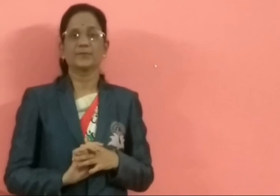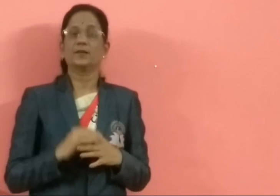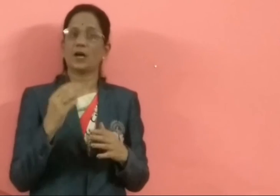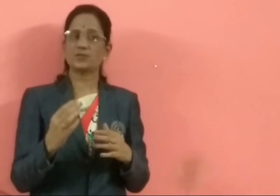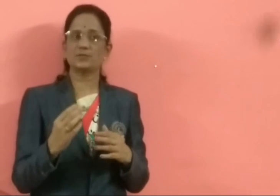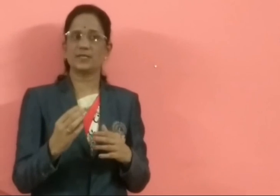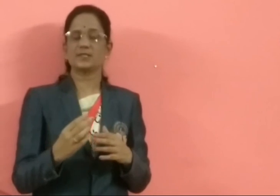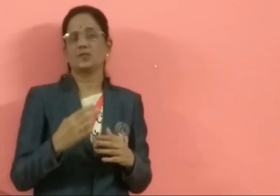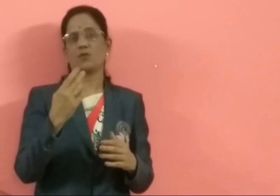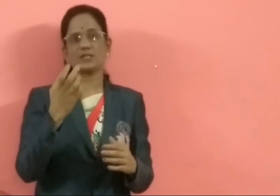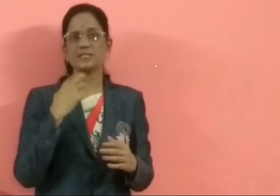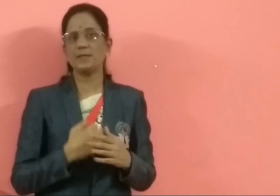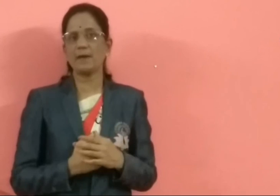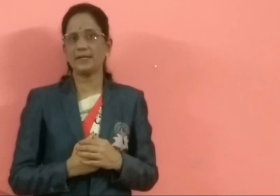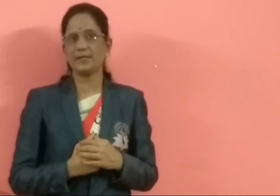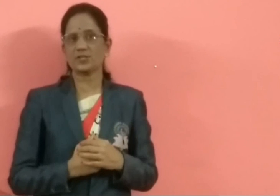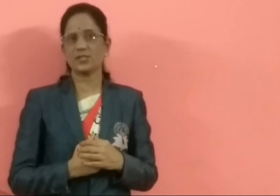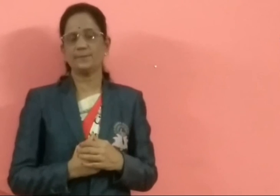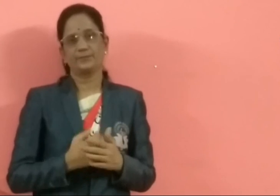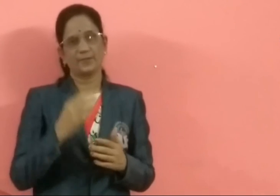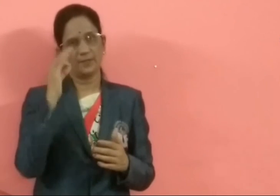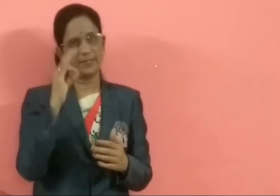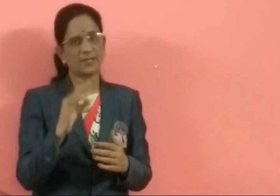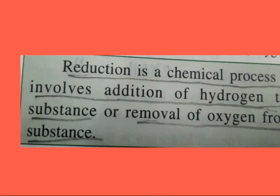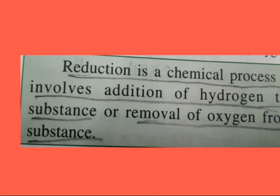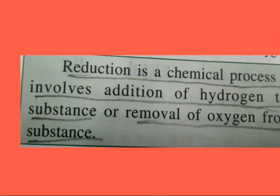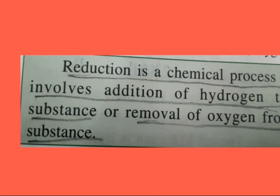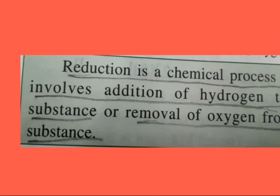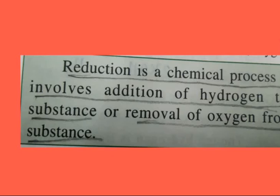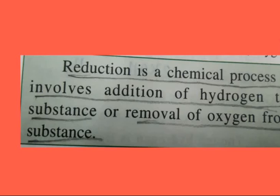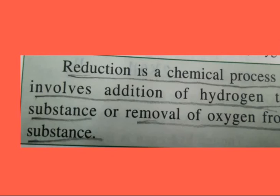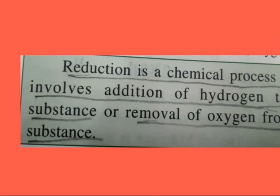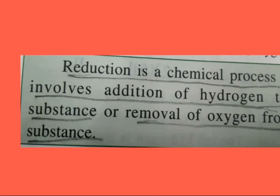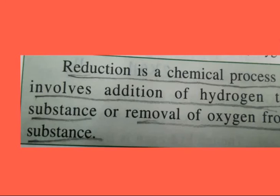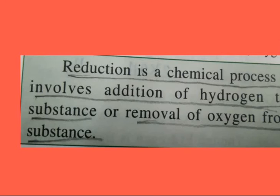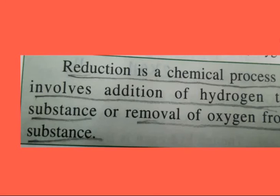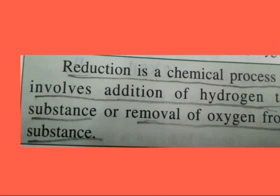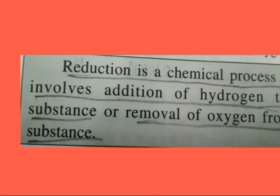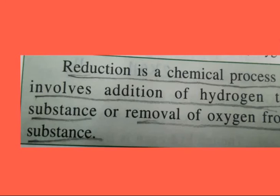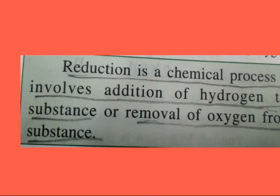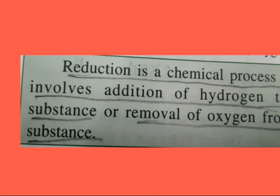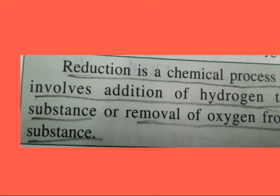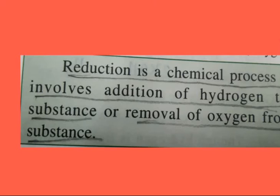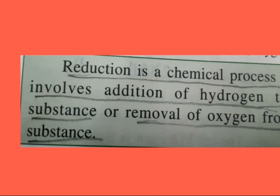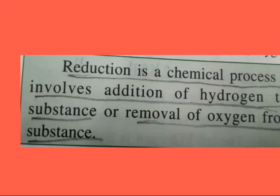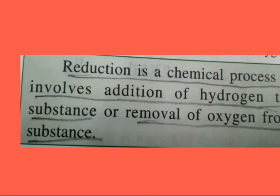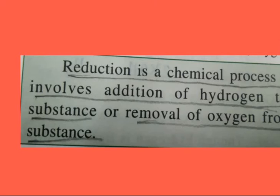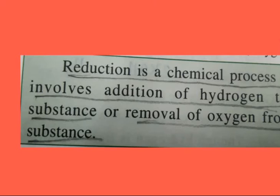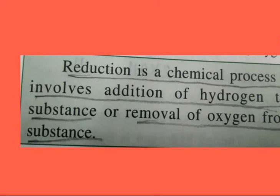Now students, what is meant by reduction? Reduction is also a chemical process. It